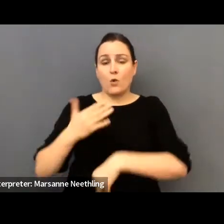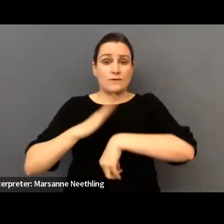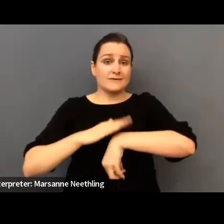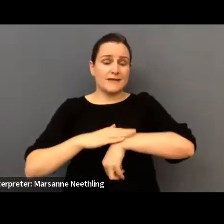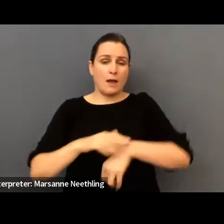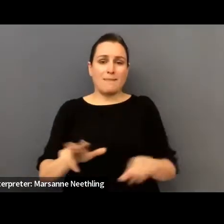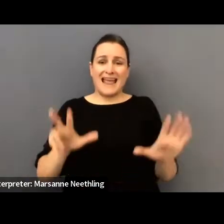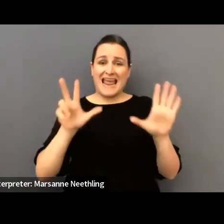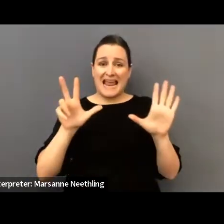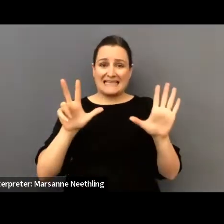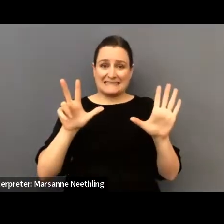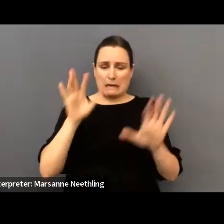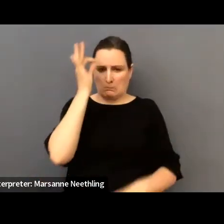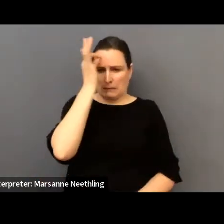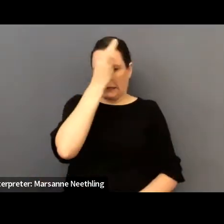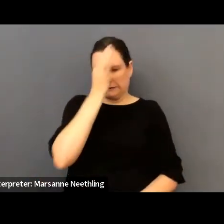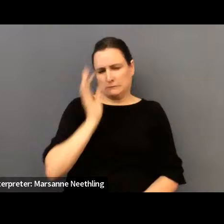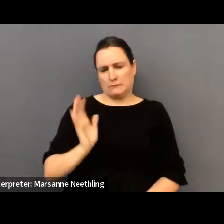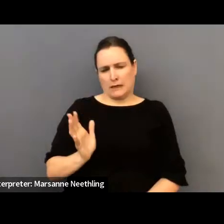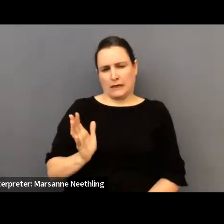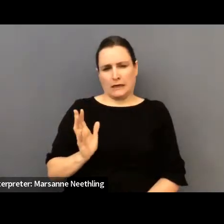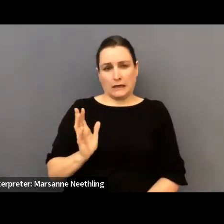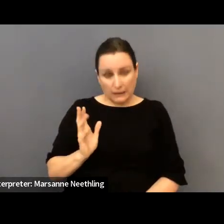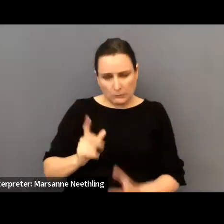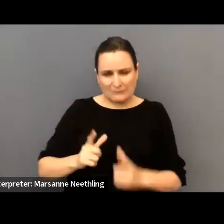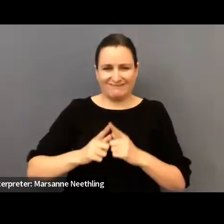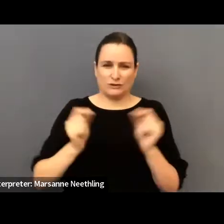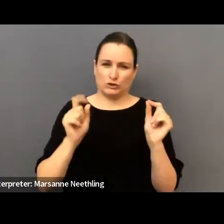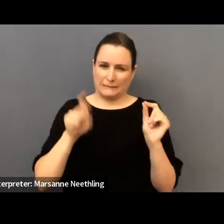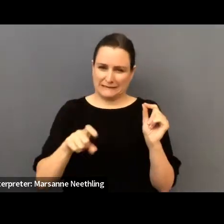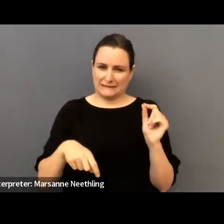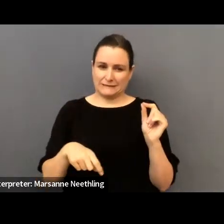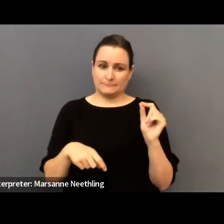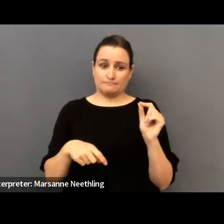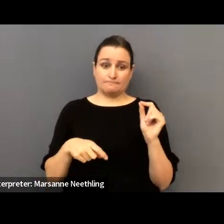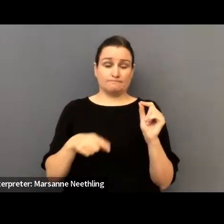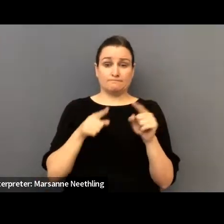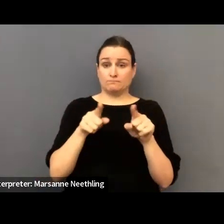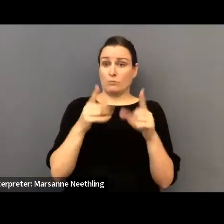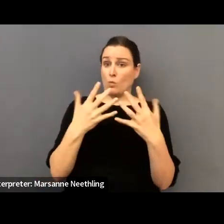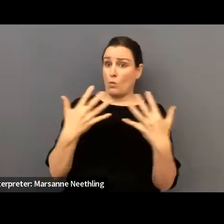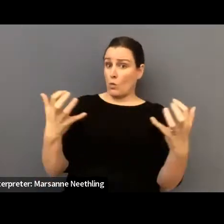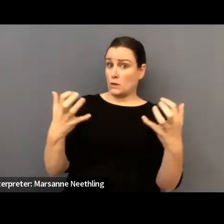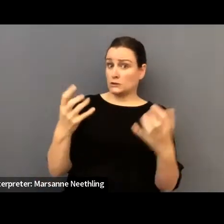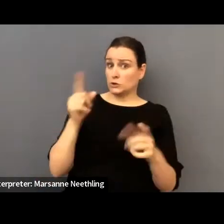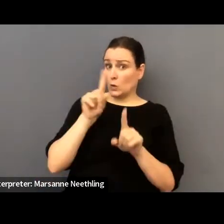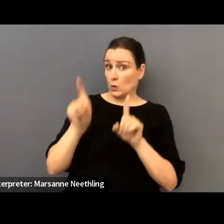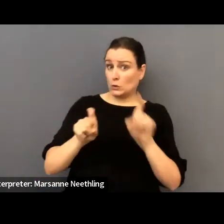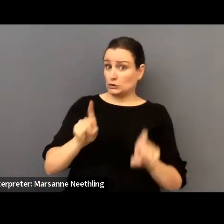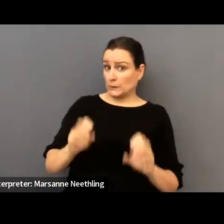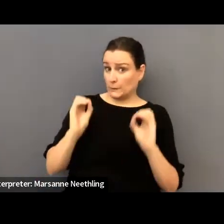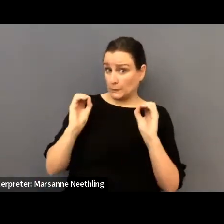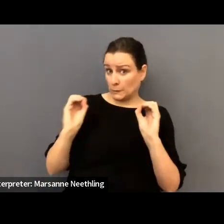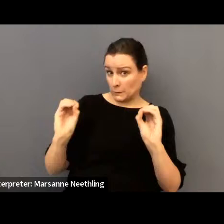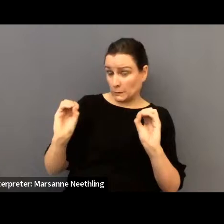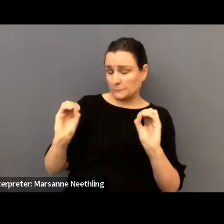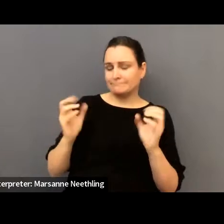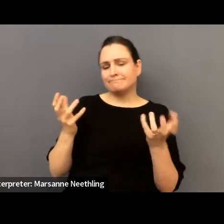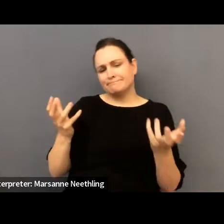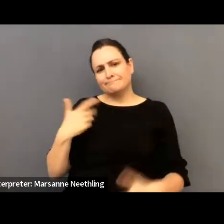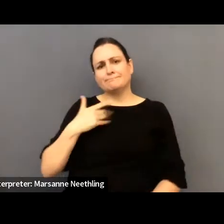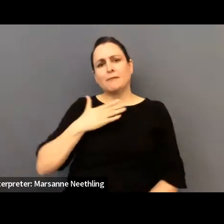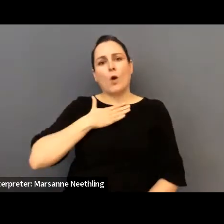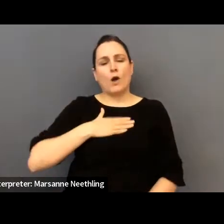I just want to give, if there aren't any questions coming from the audience, I just want to give the panelists a chance to make a